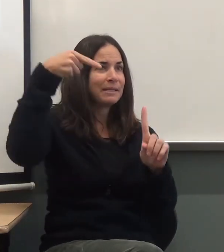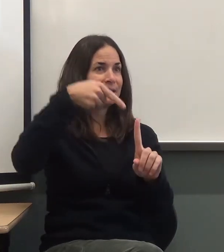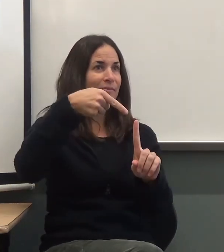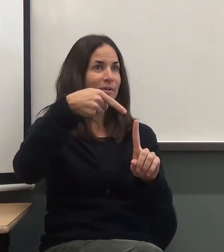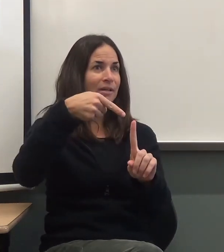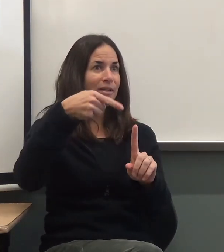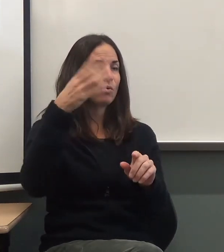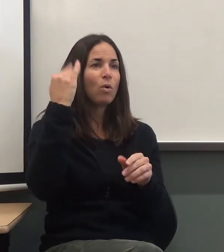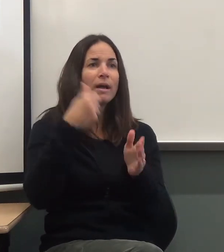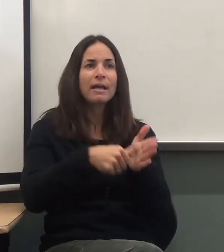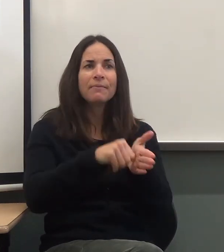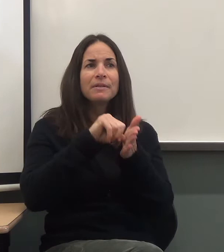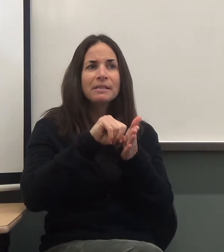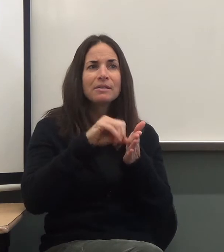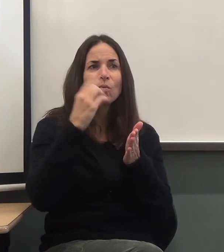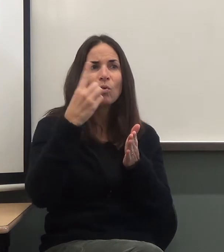was emphasizing one particular place.